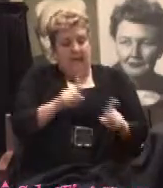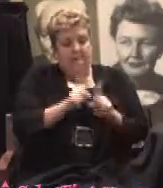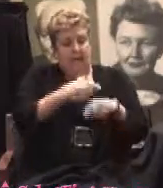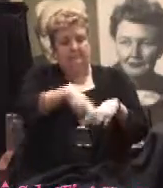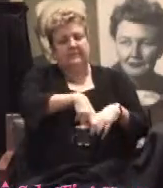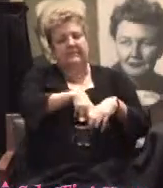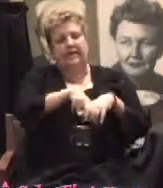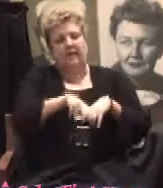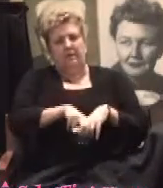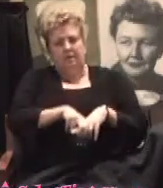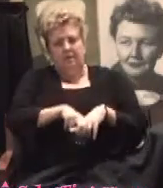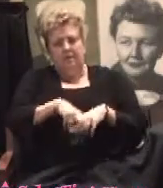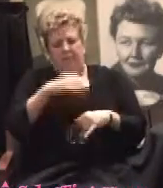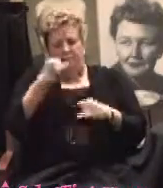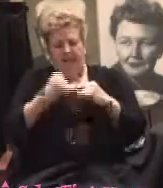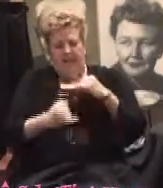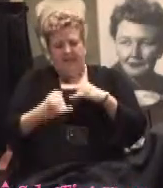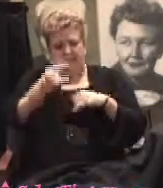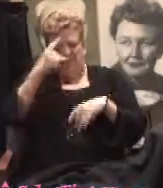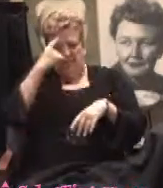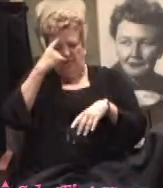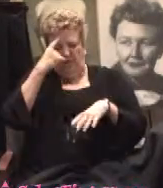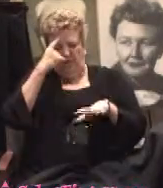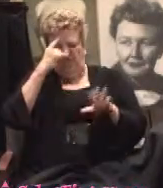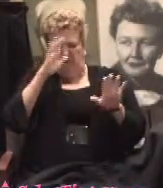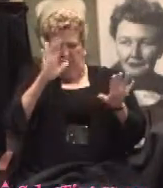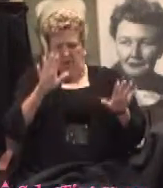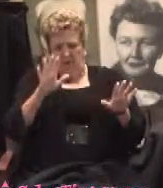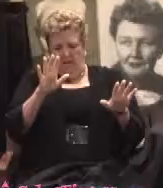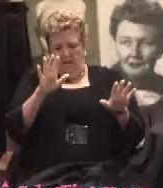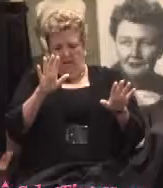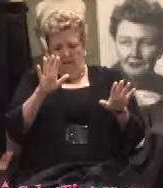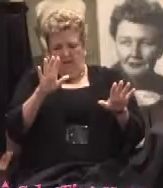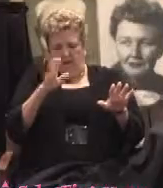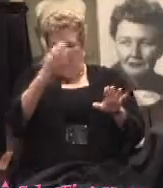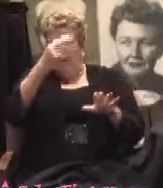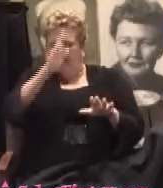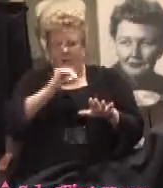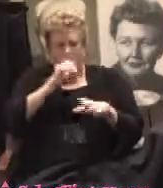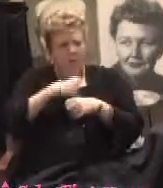is that God would not make your body so that you could defecate and vomit at the same time.